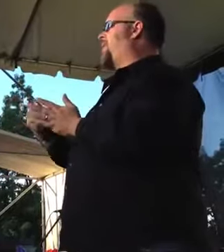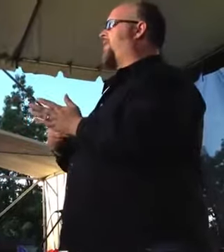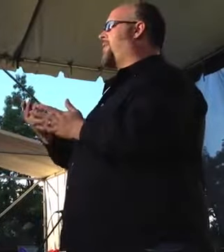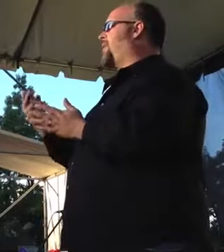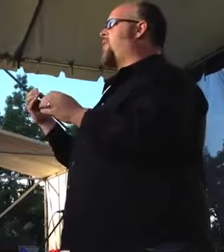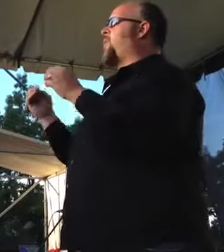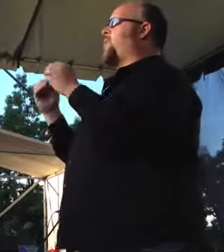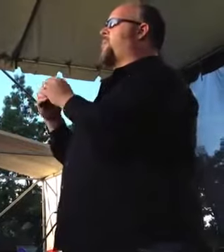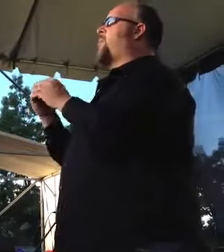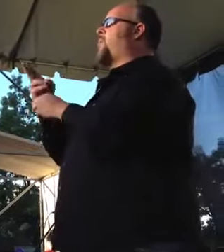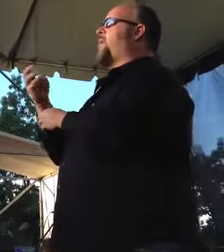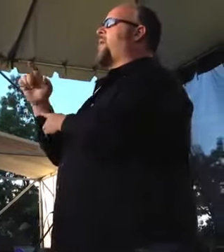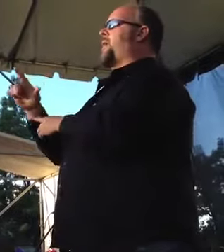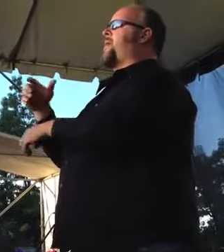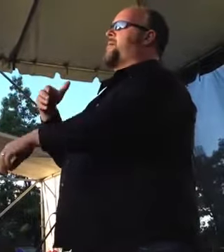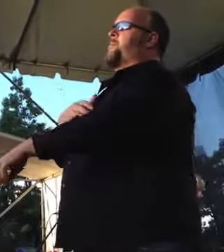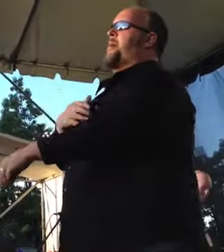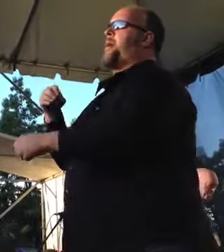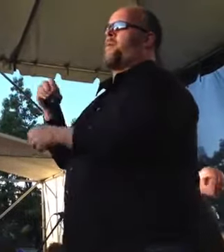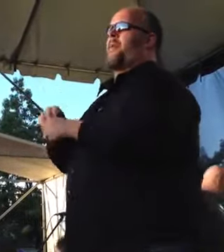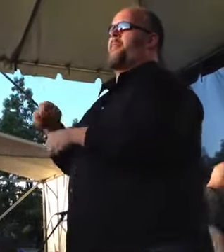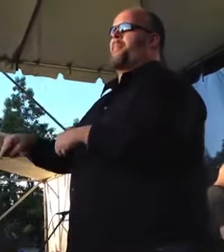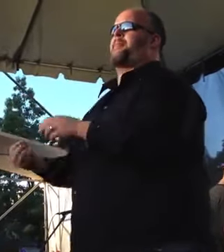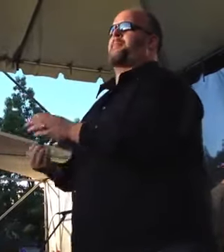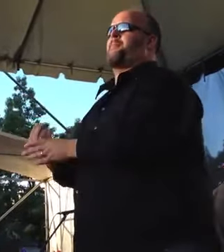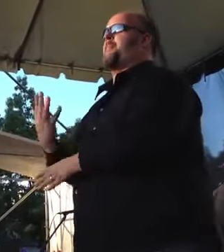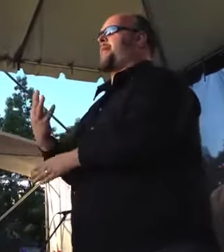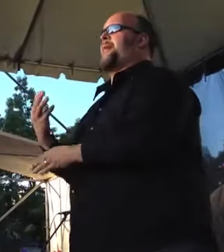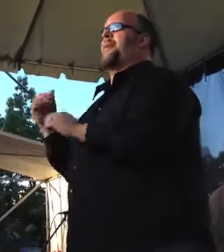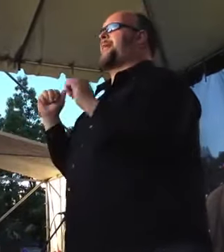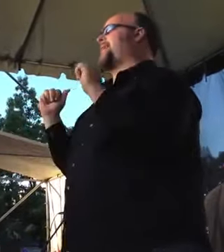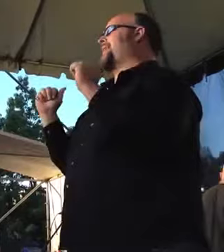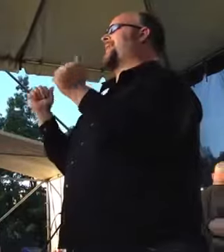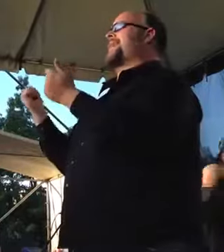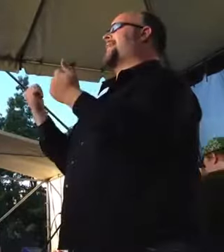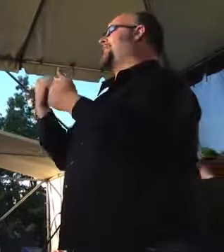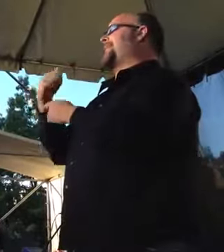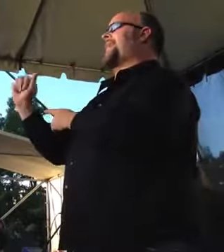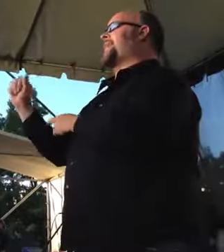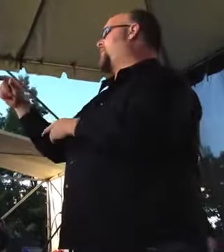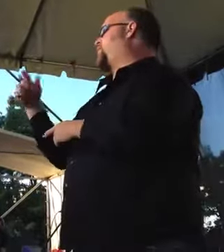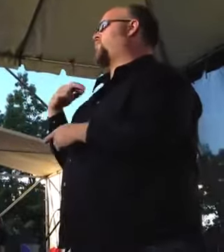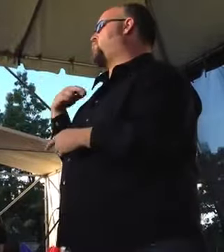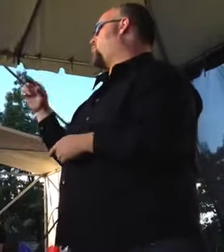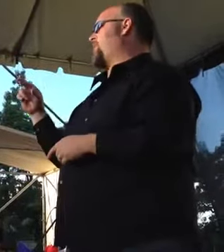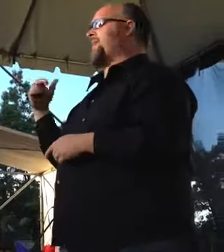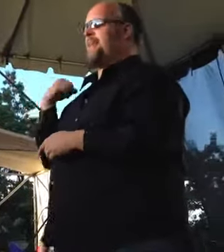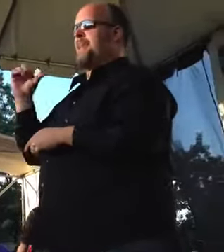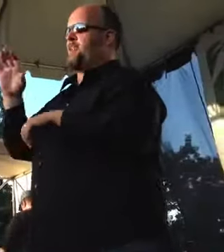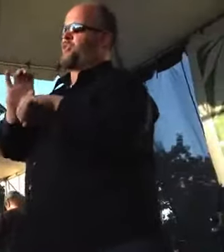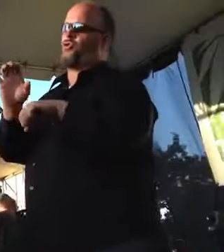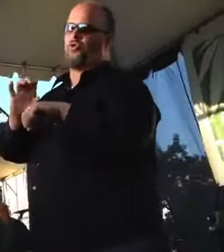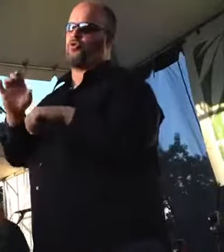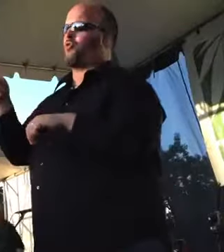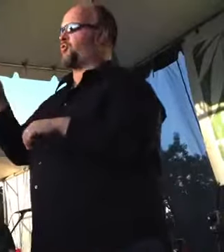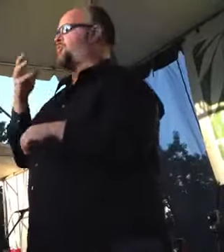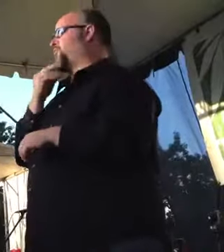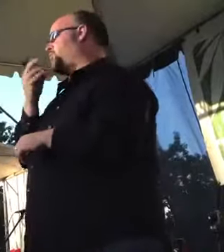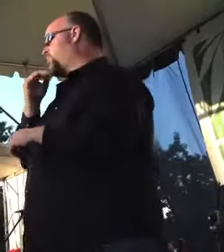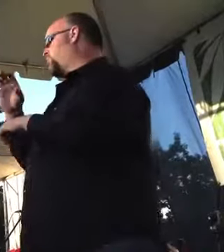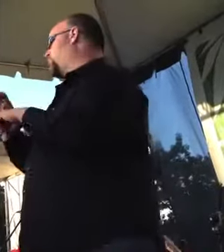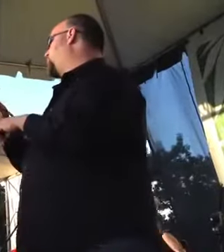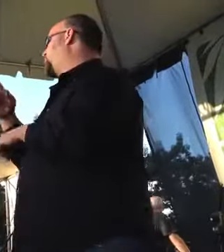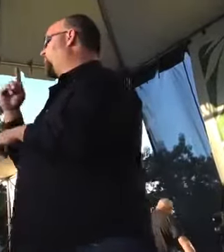more healing power in this plant than any religion out there. I don't care what religion it is. Than any church, synagogue, mosque, or